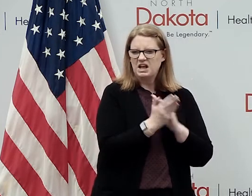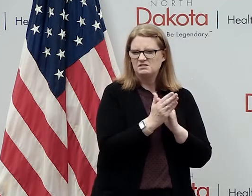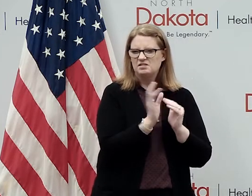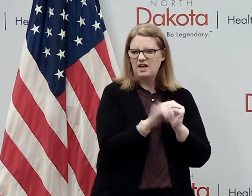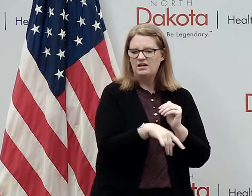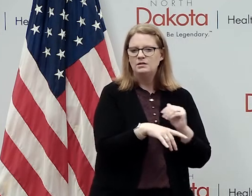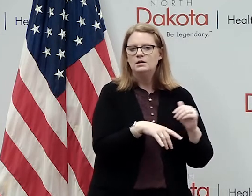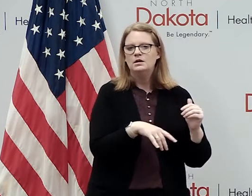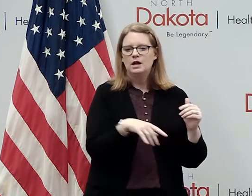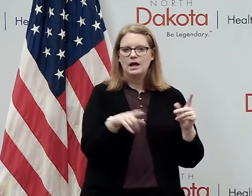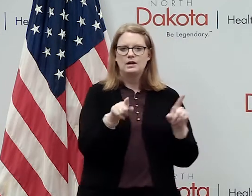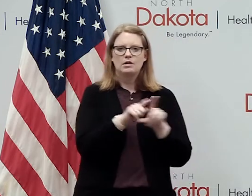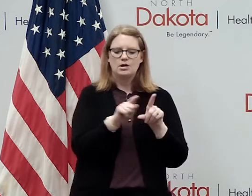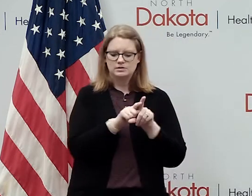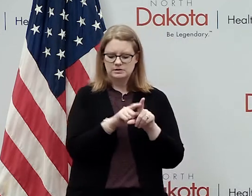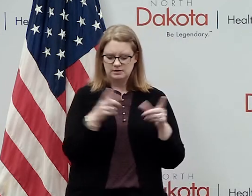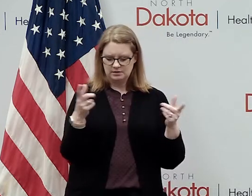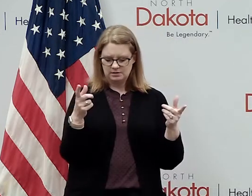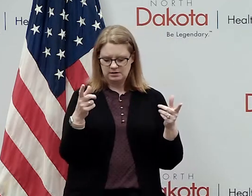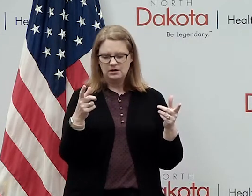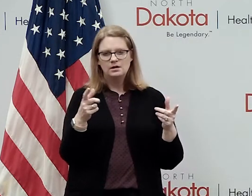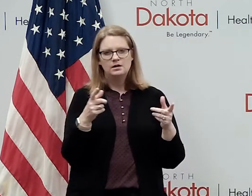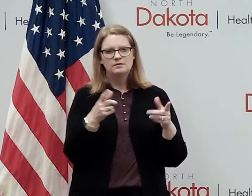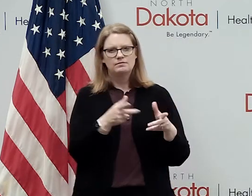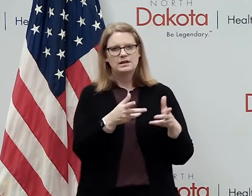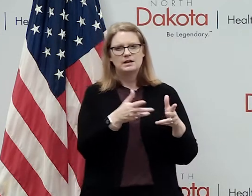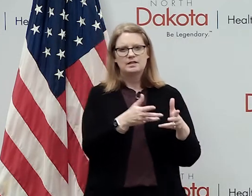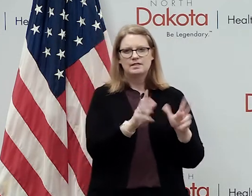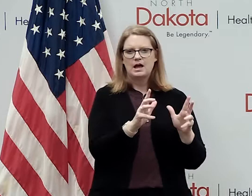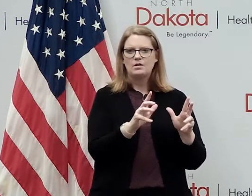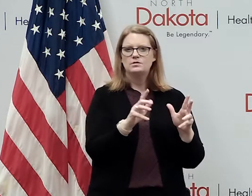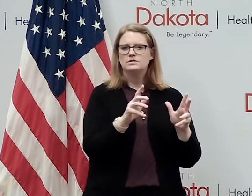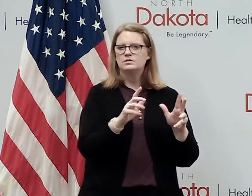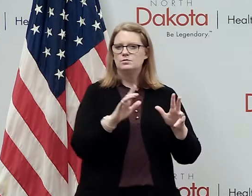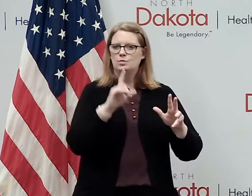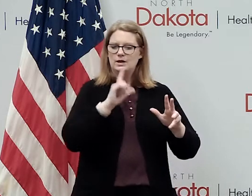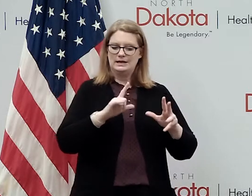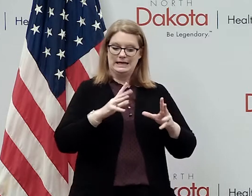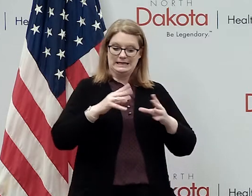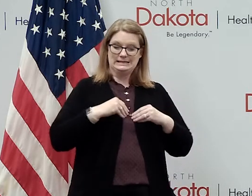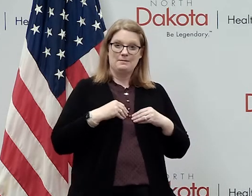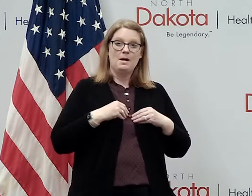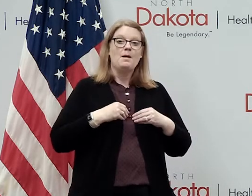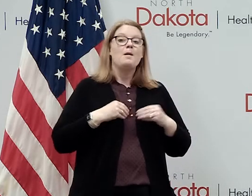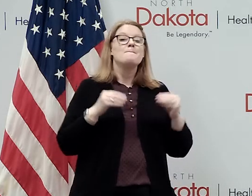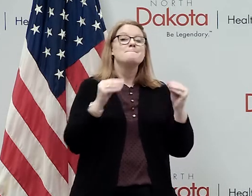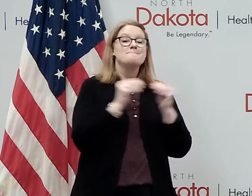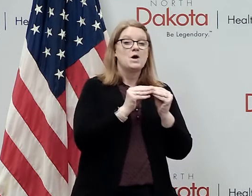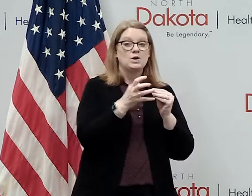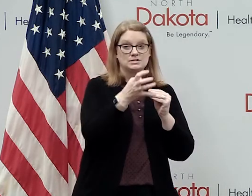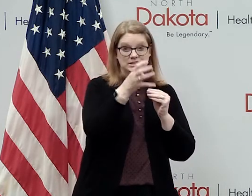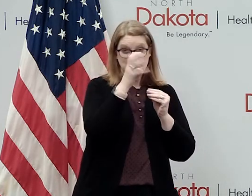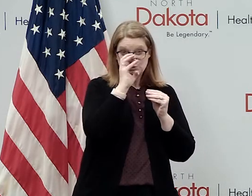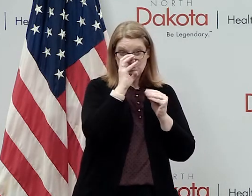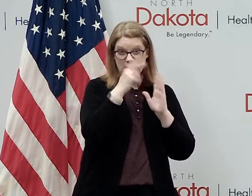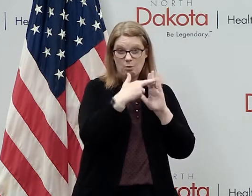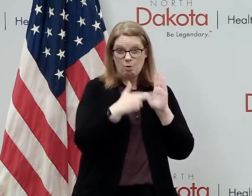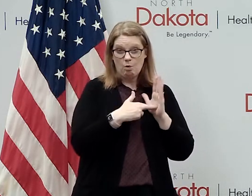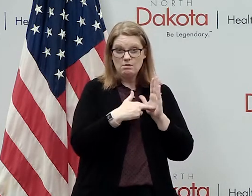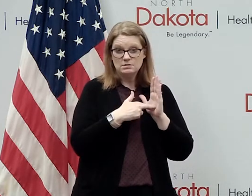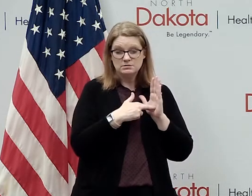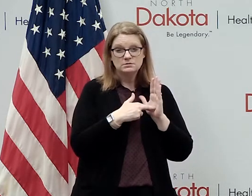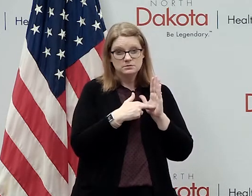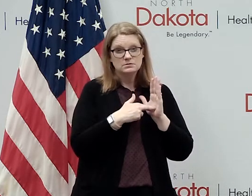important to note that facilities have been given the autonomy and the discretion to adopt more stringent, not less stringent, but more stringent guidelines if they